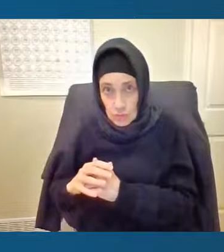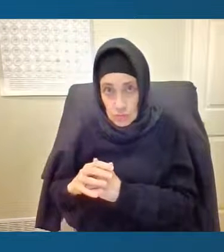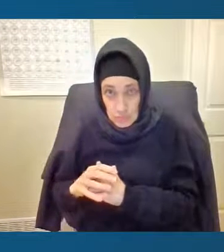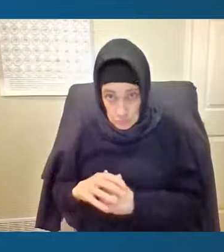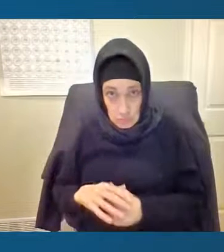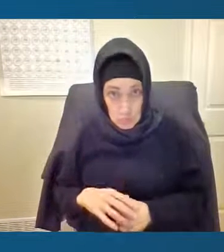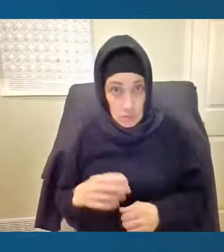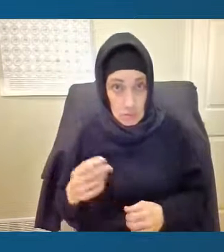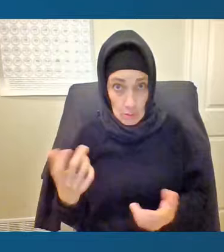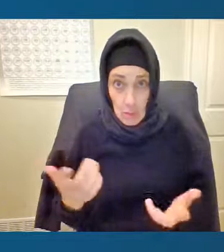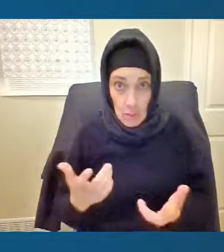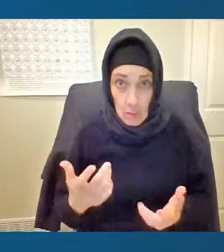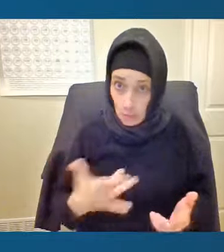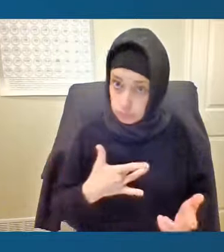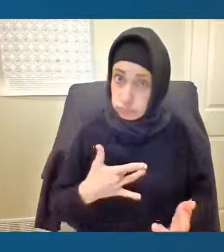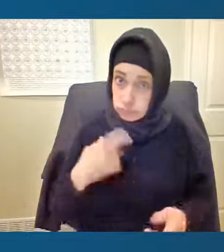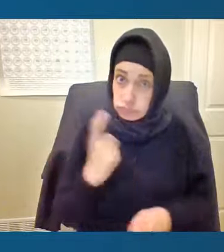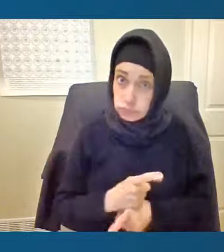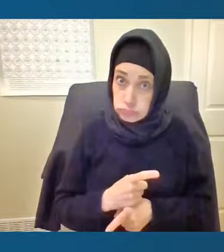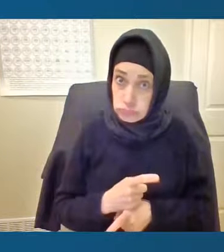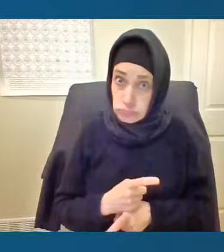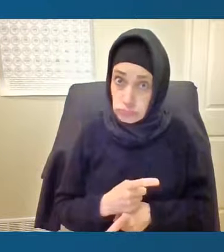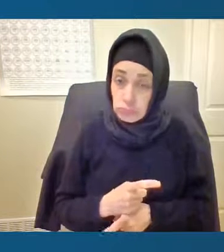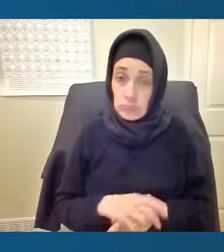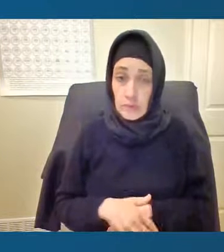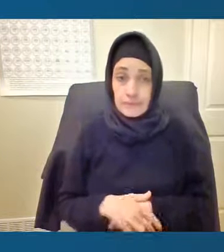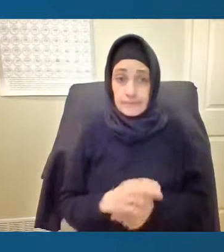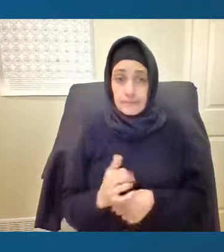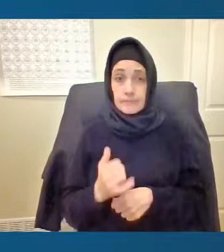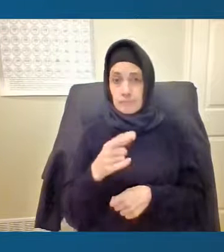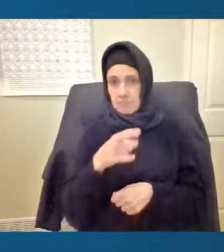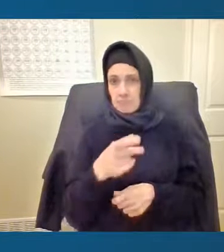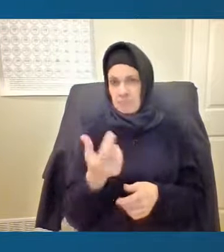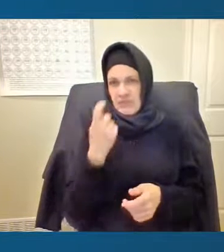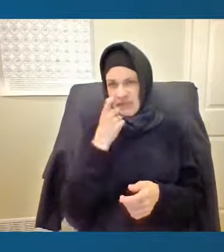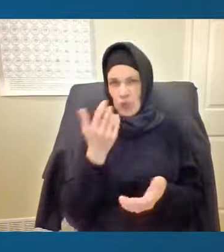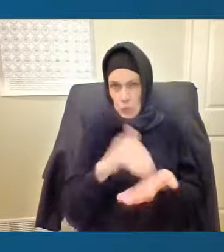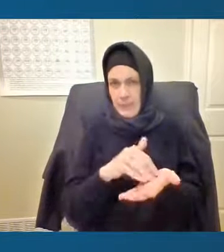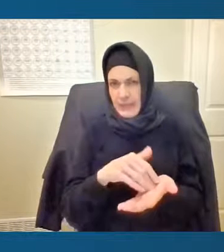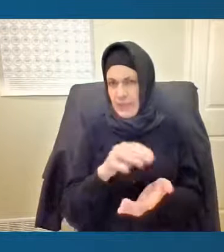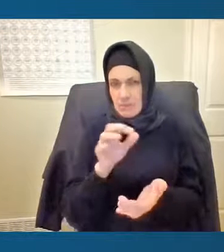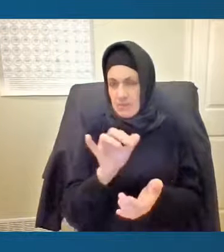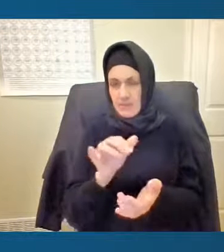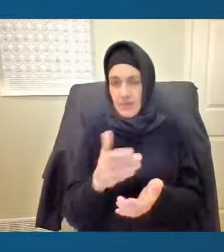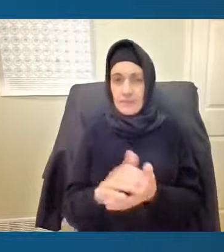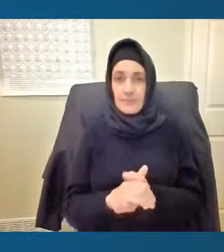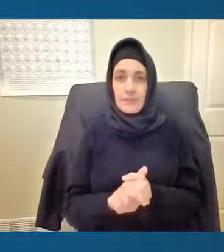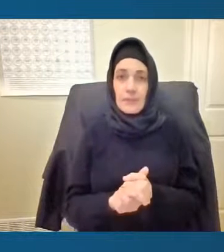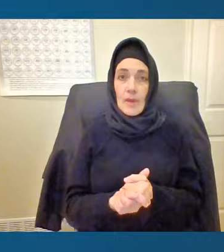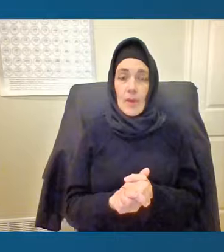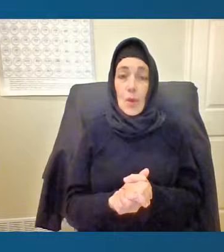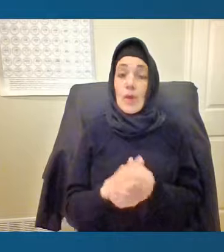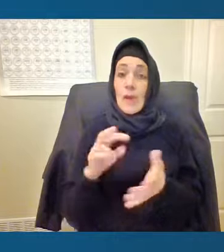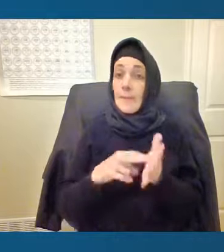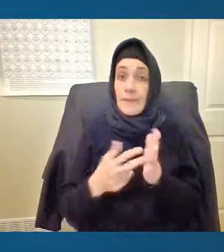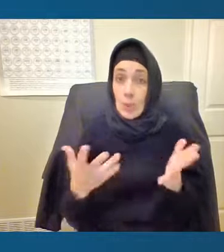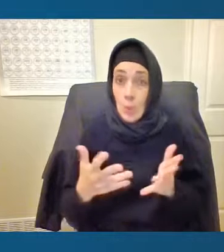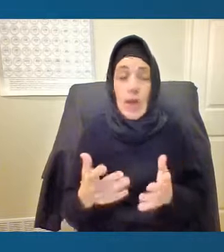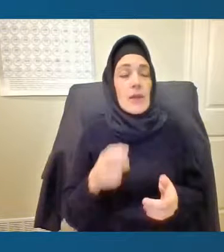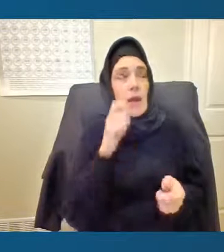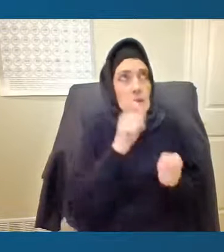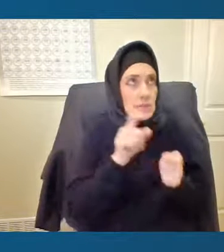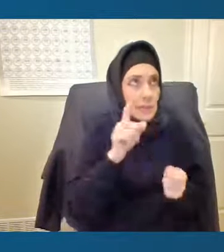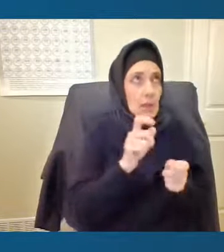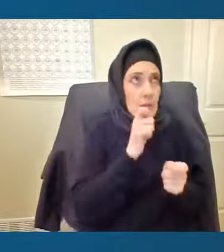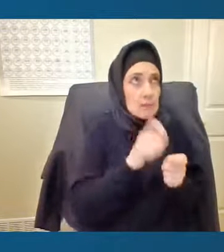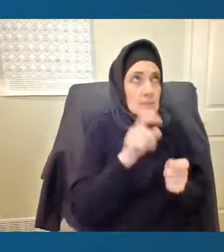is worse than your heedlessness in the remembrance of God. What that means is, subhanAllah, subhanAllah, subhanAllah, subhanAllah, but my mind's